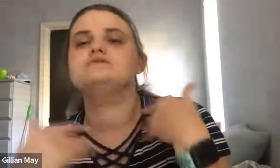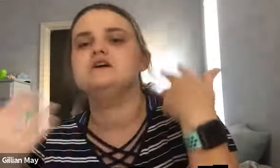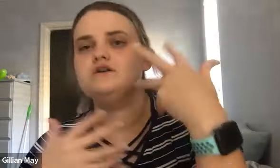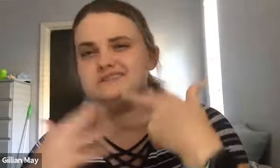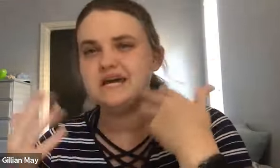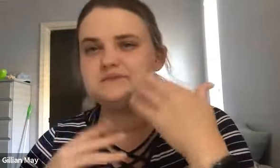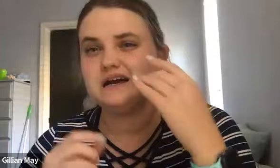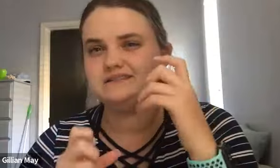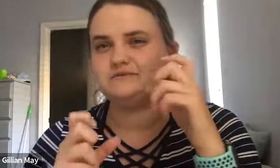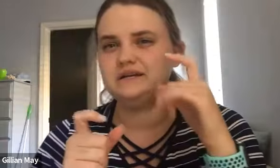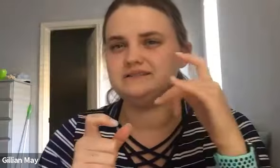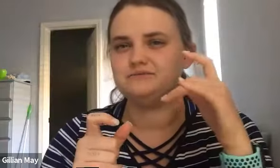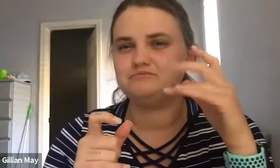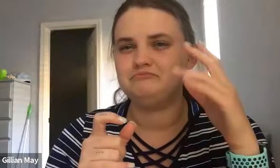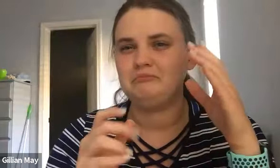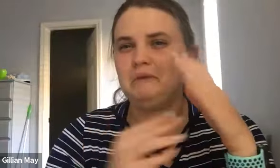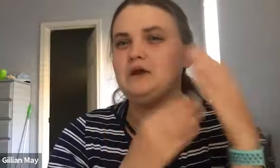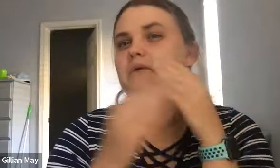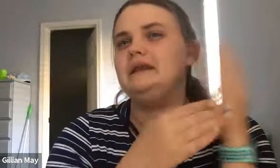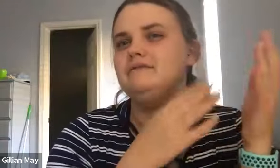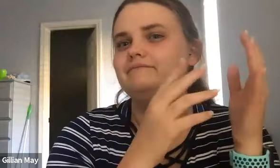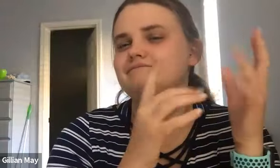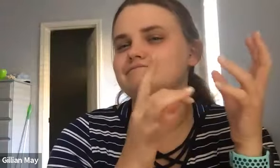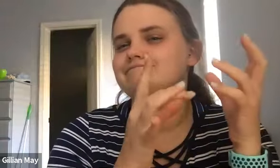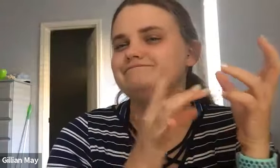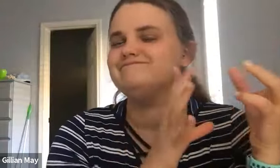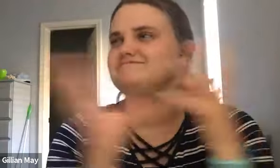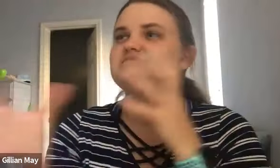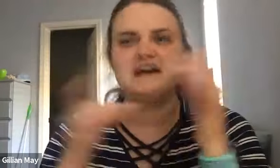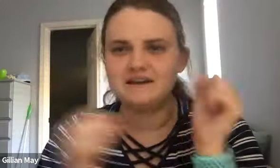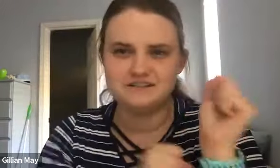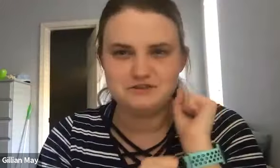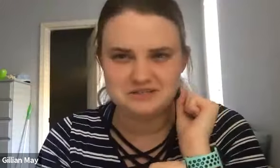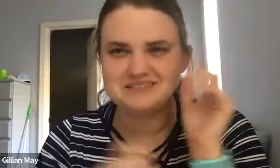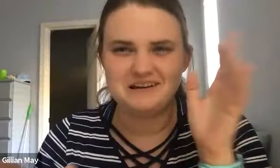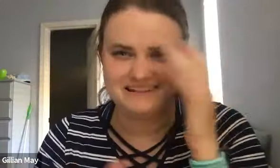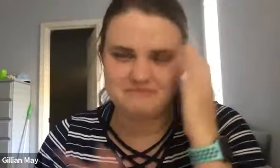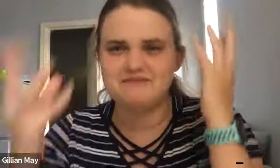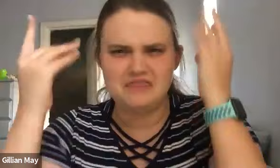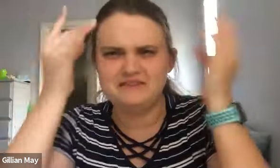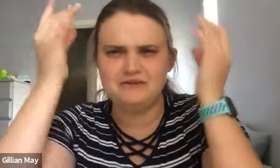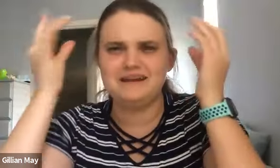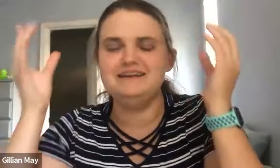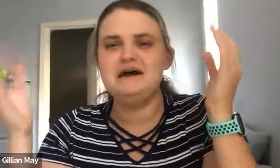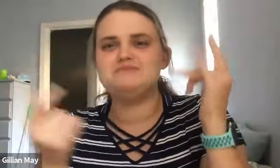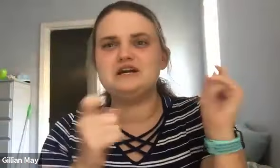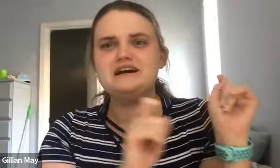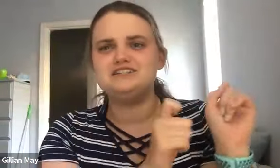pronouns, types of kinds of ways of how you would, that kind of description. Sorry, I'm having to think for a minute. I'm trying not to turn